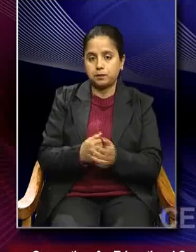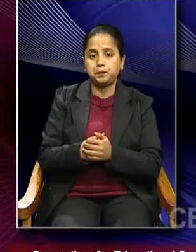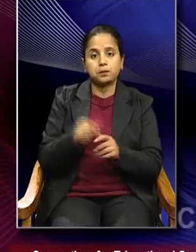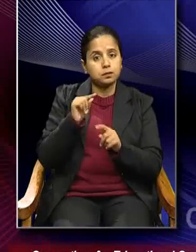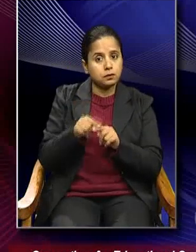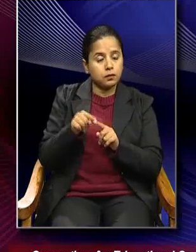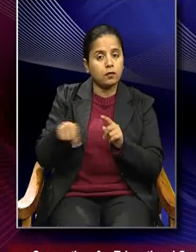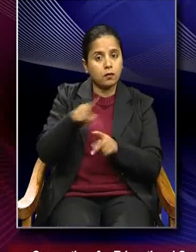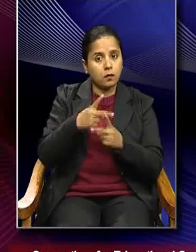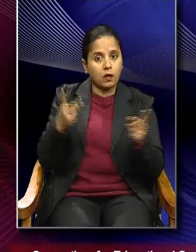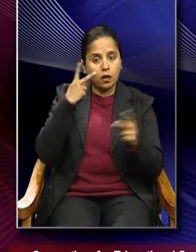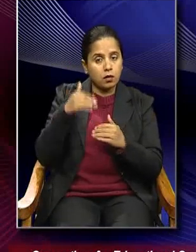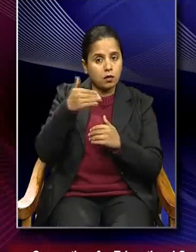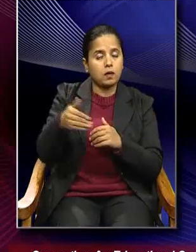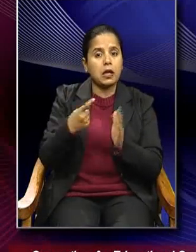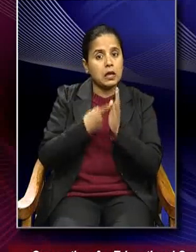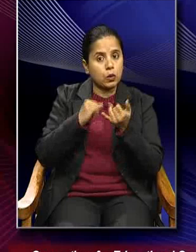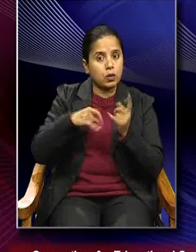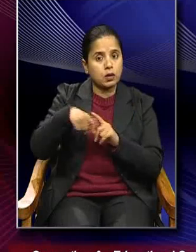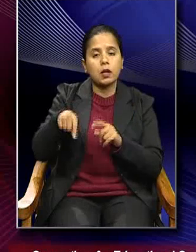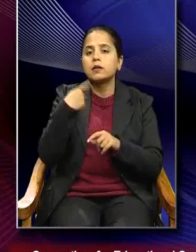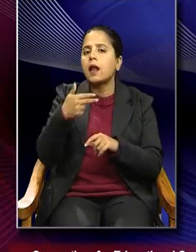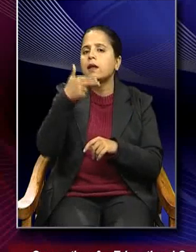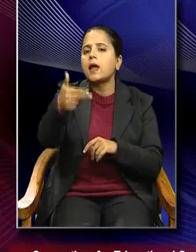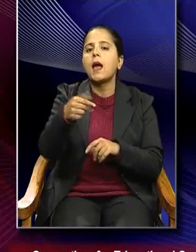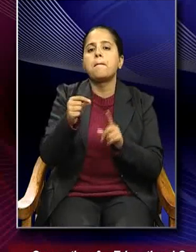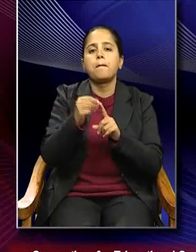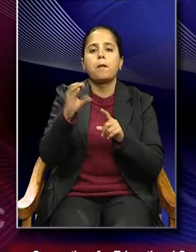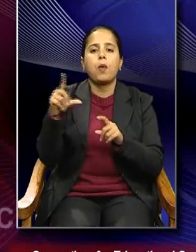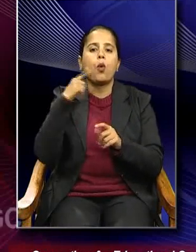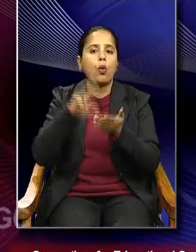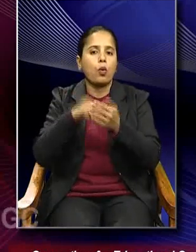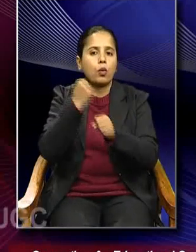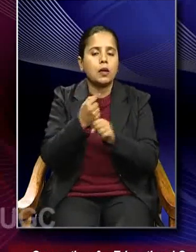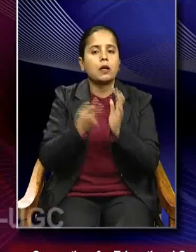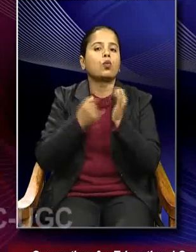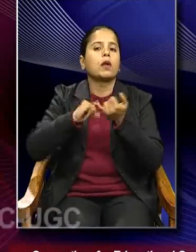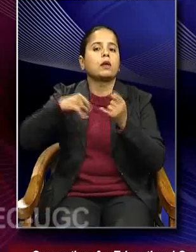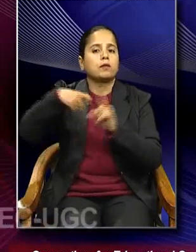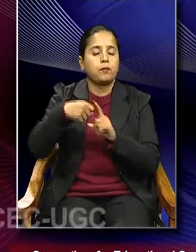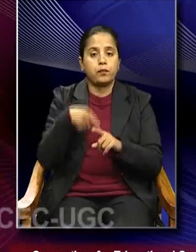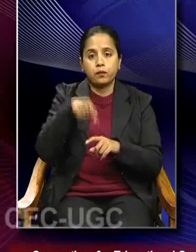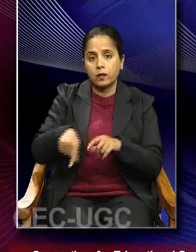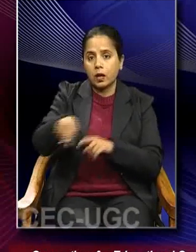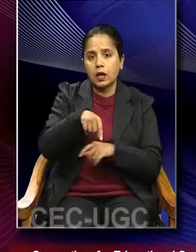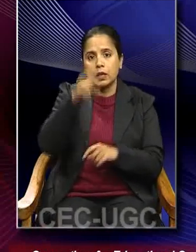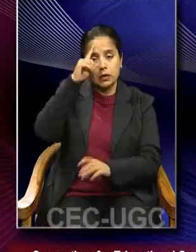Polling kind of risk, he calls polling risk, which is, he terms it as